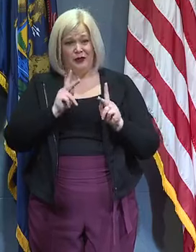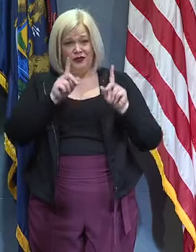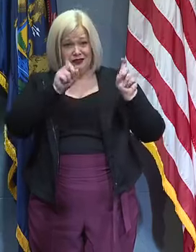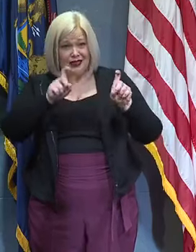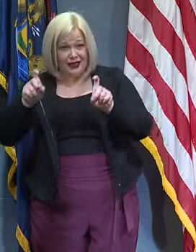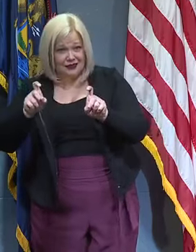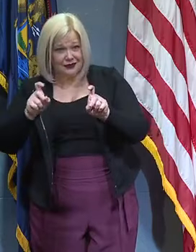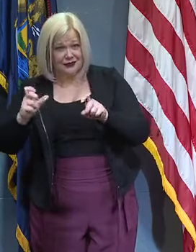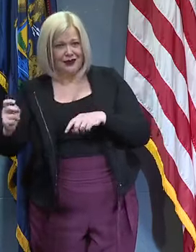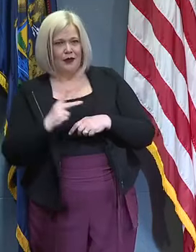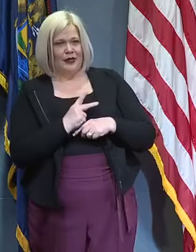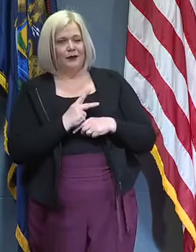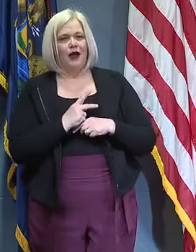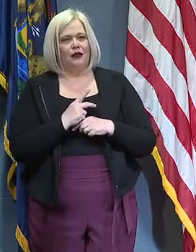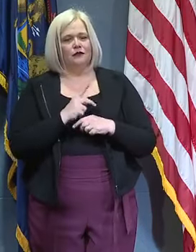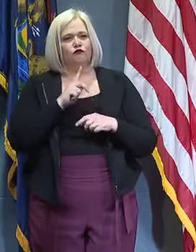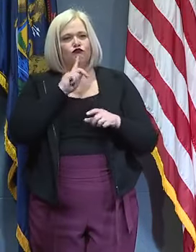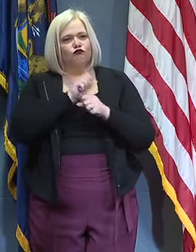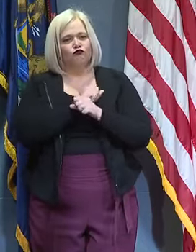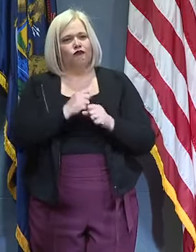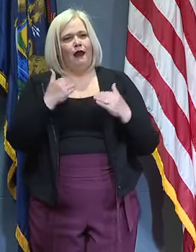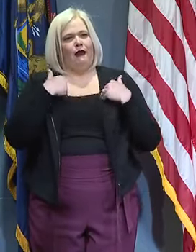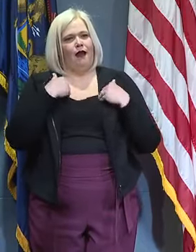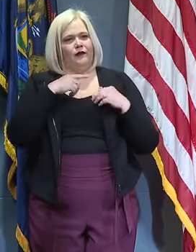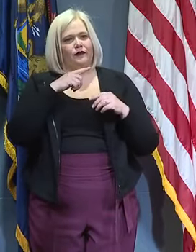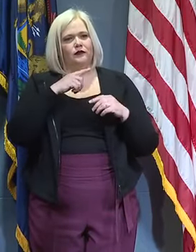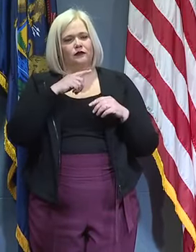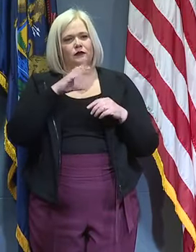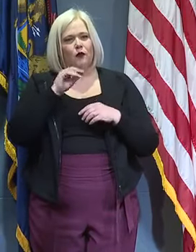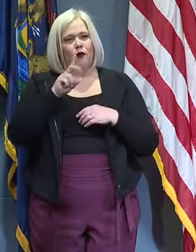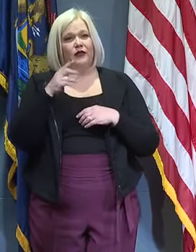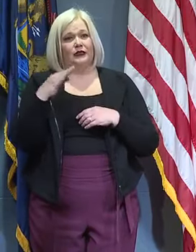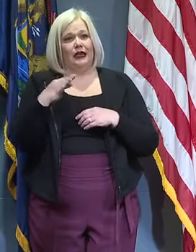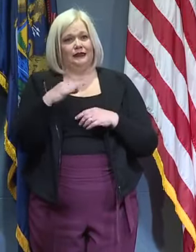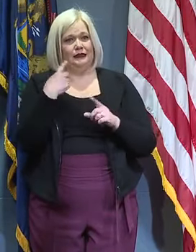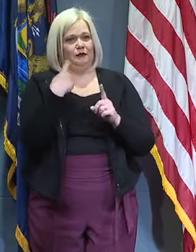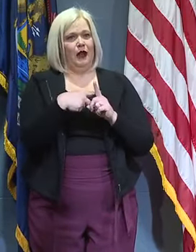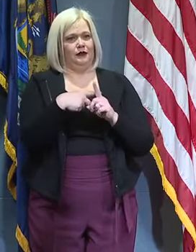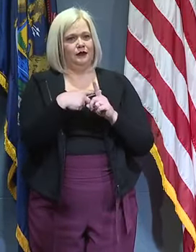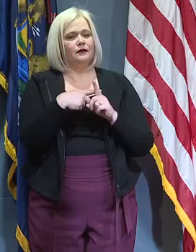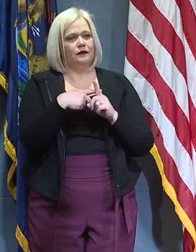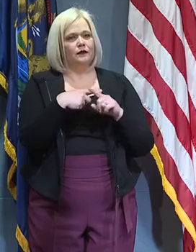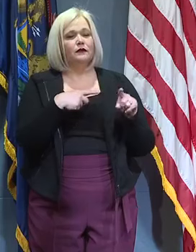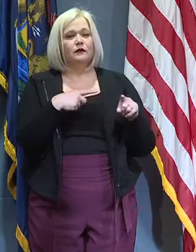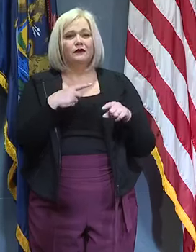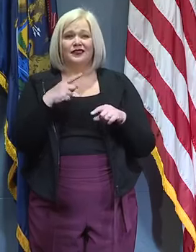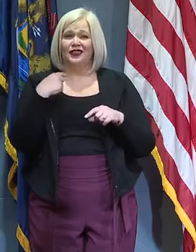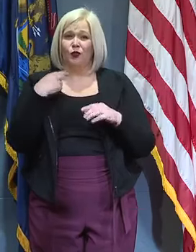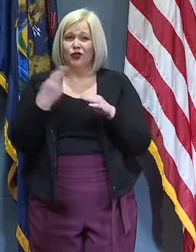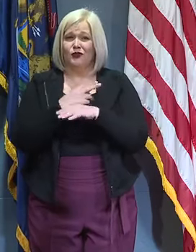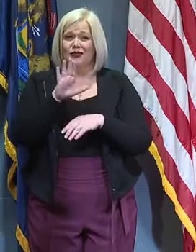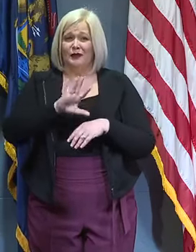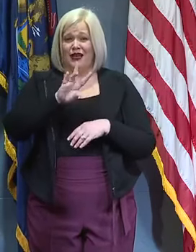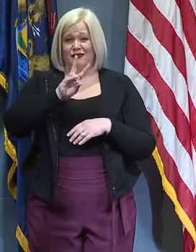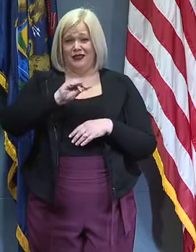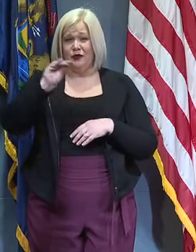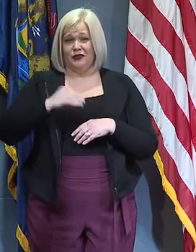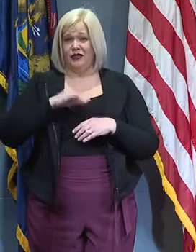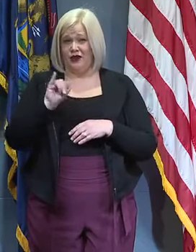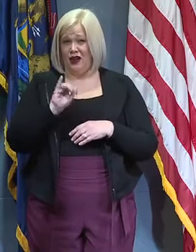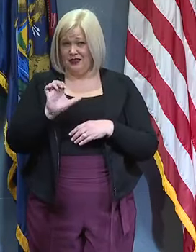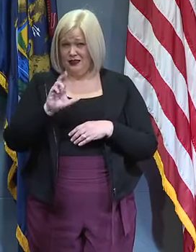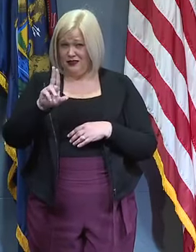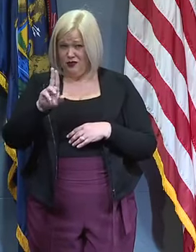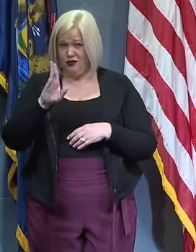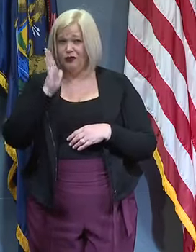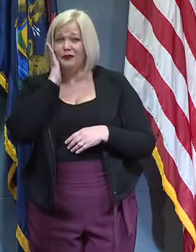and ICU bed utilization is about 70%. We are going to continue to watch this region of the state and will be